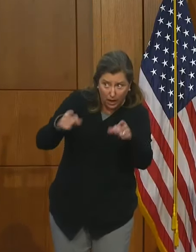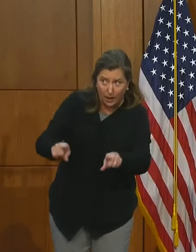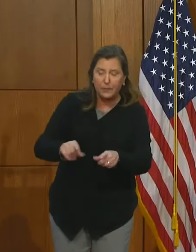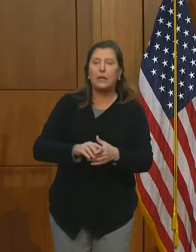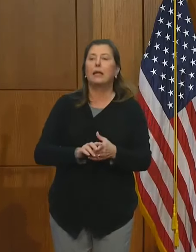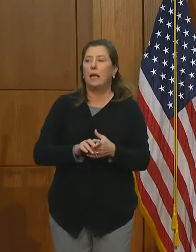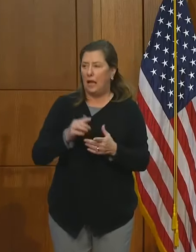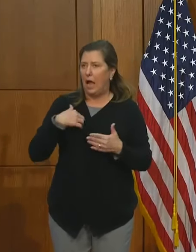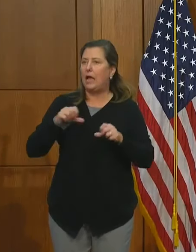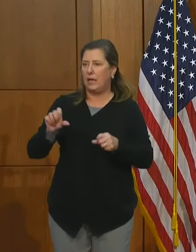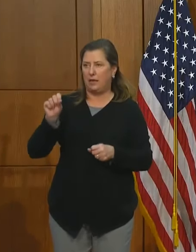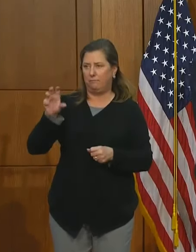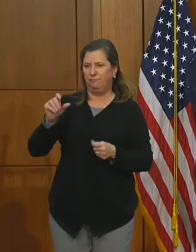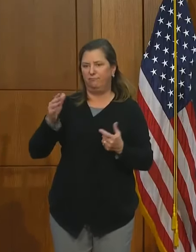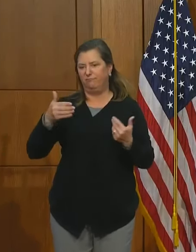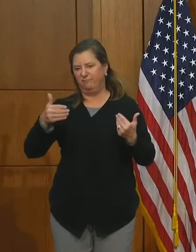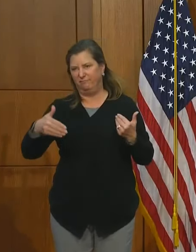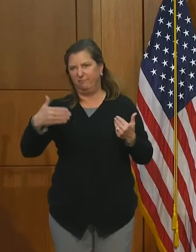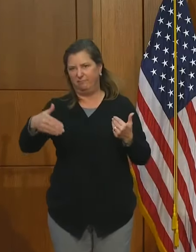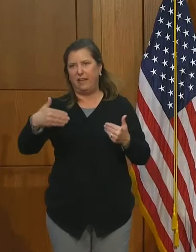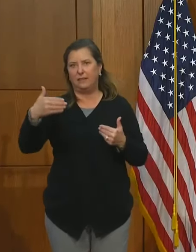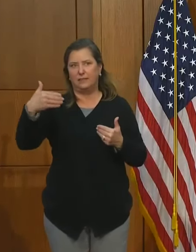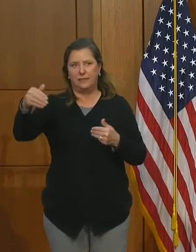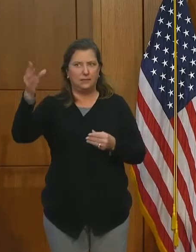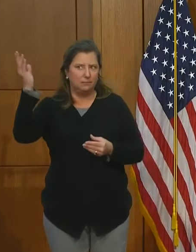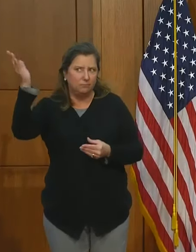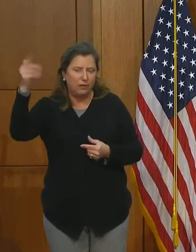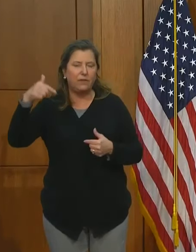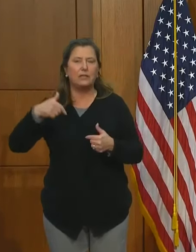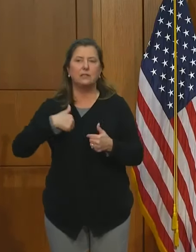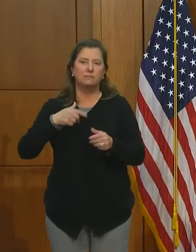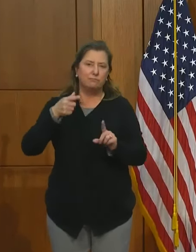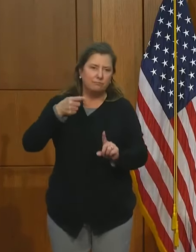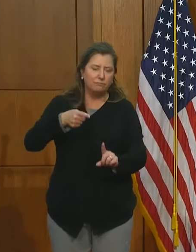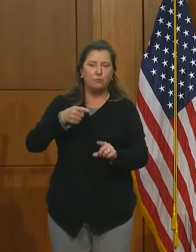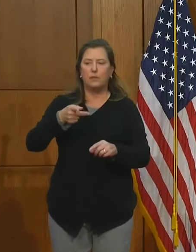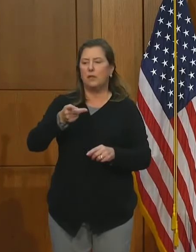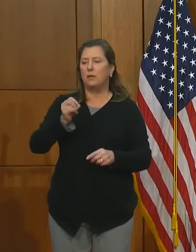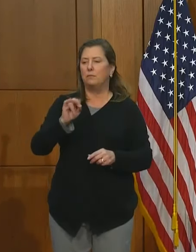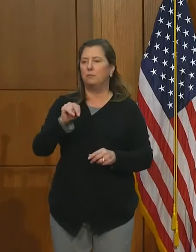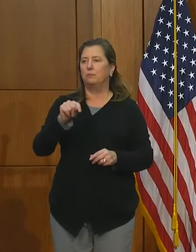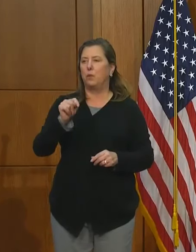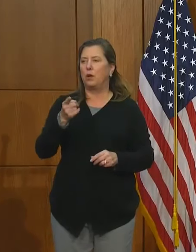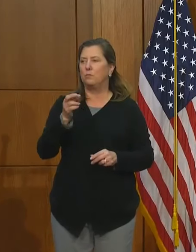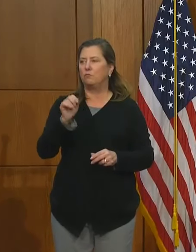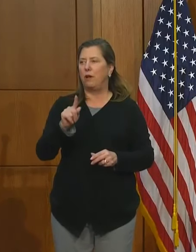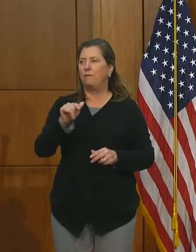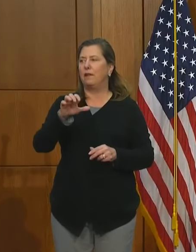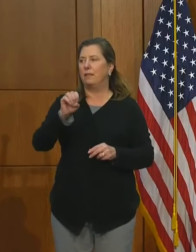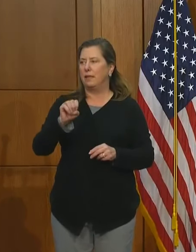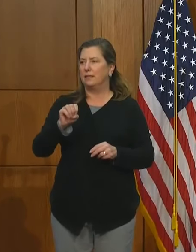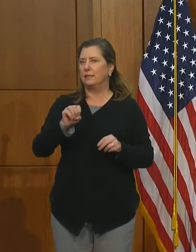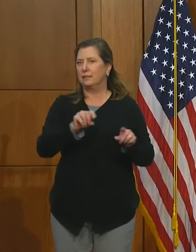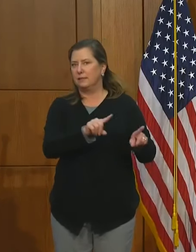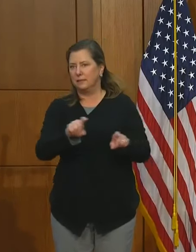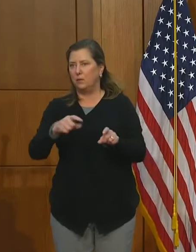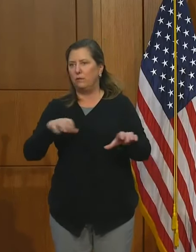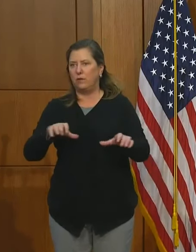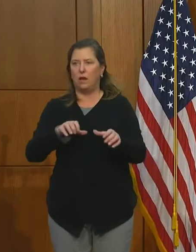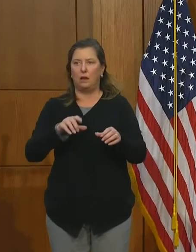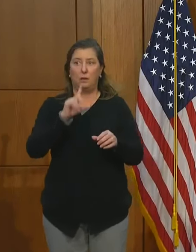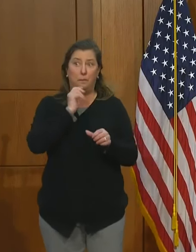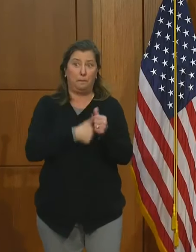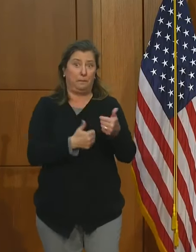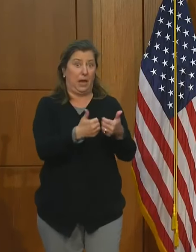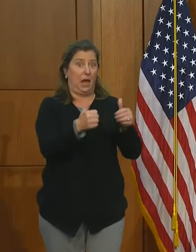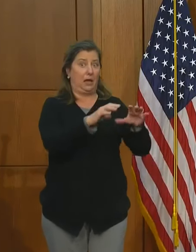certainly provide that in upcoming briefings as to the number of point prevalence surveys we've conducted by setting. While the